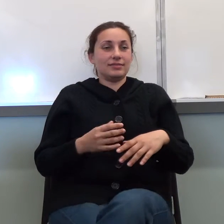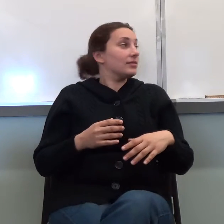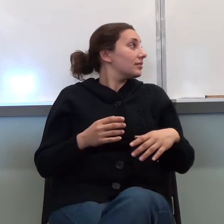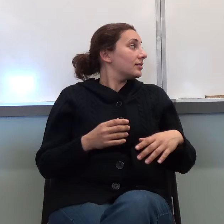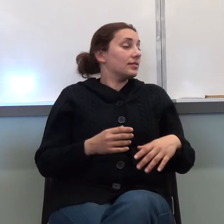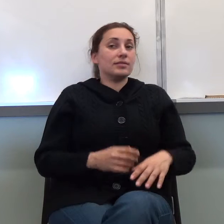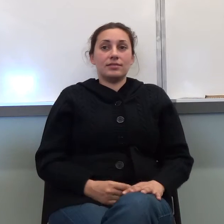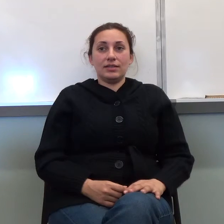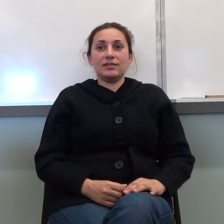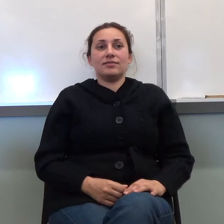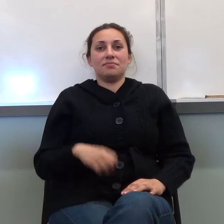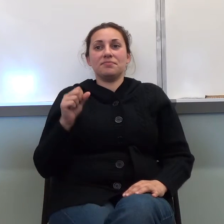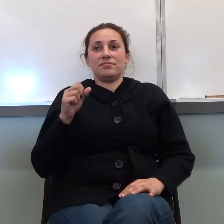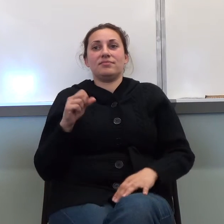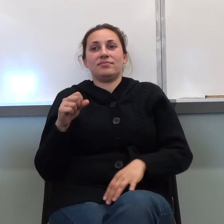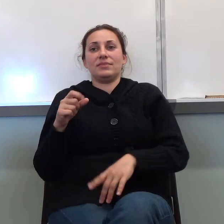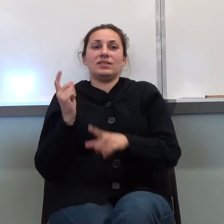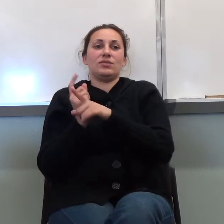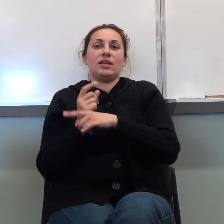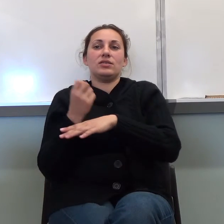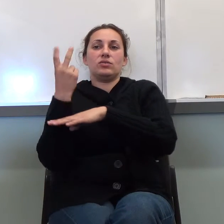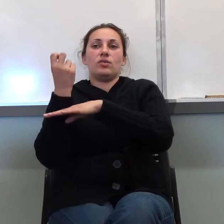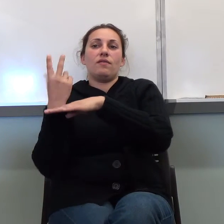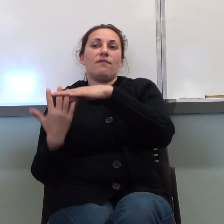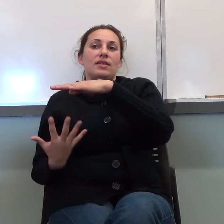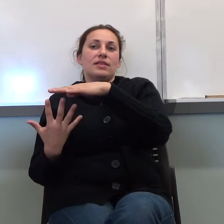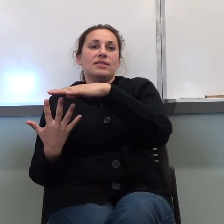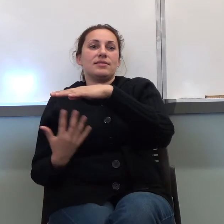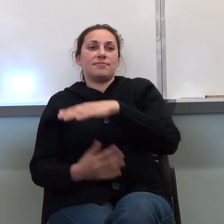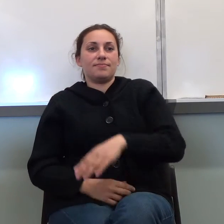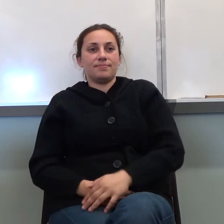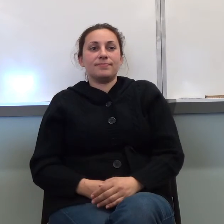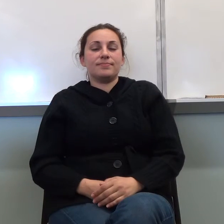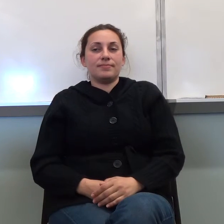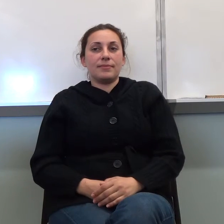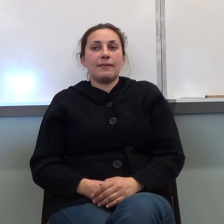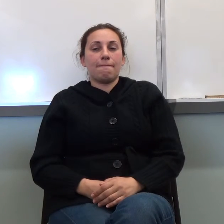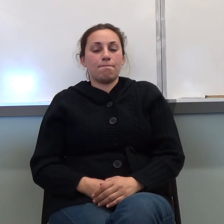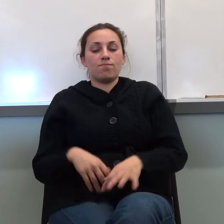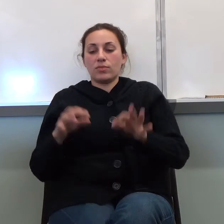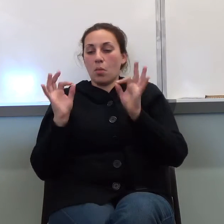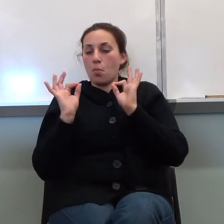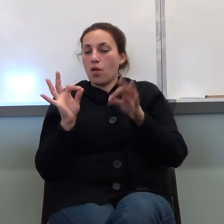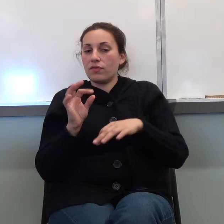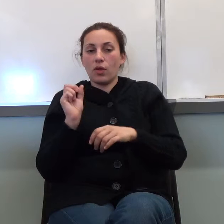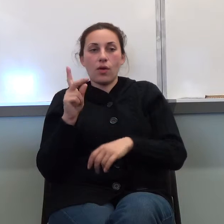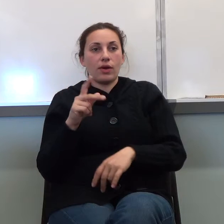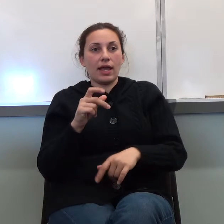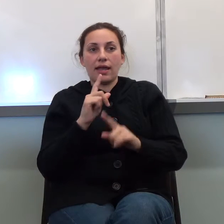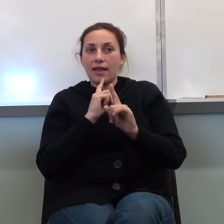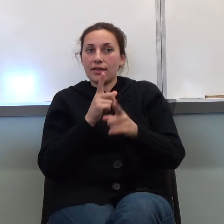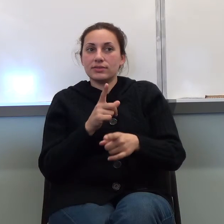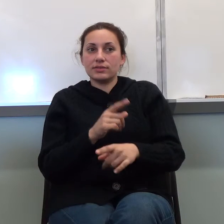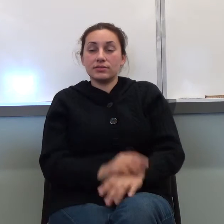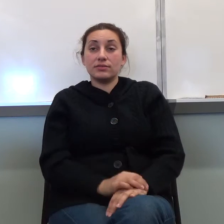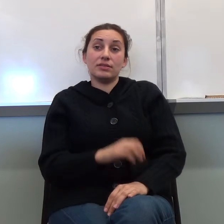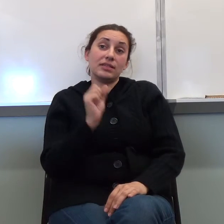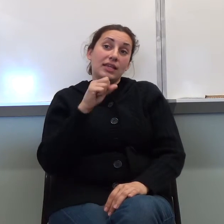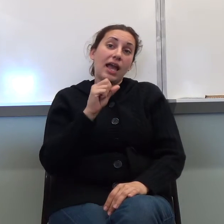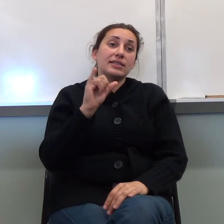5 on the bottom, and that's it. 12/5 is a perfectly okay answer. It is an improper. If you